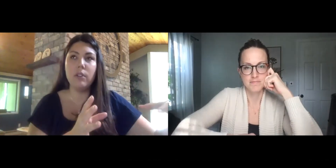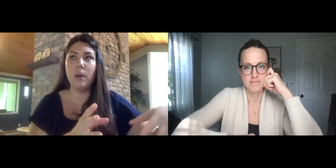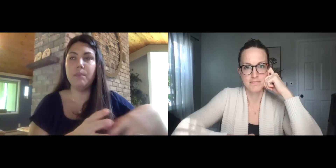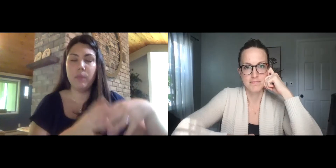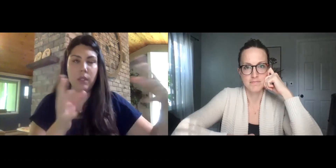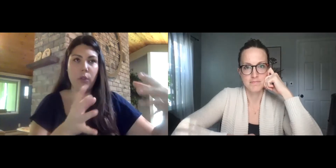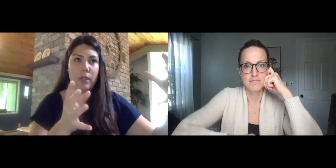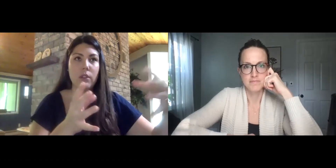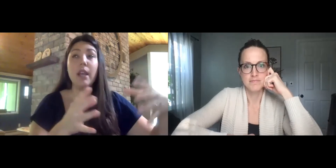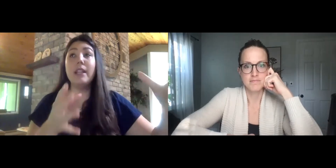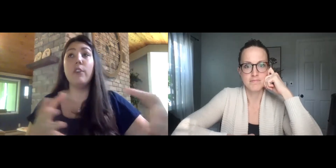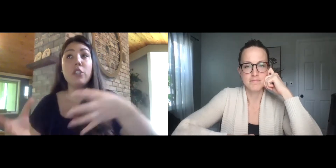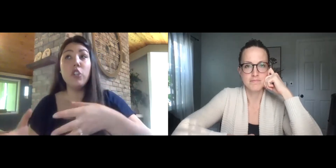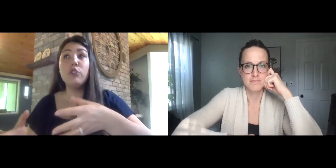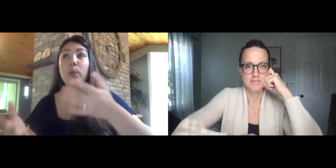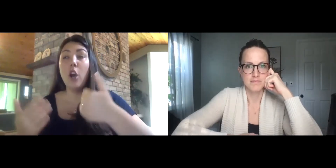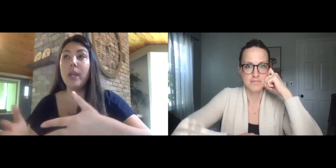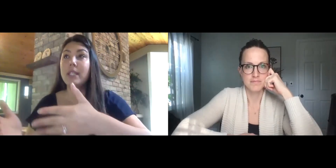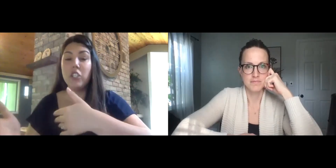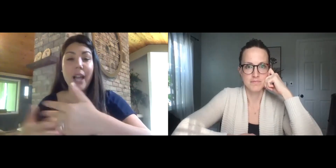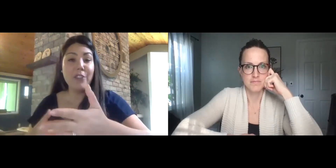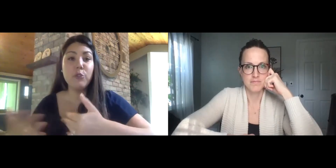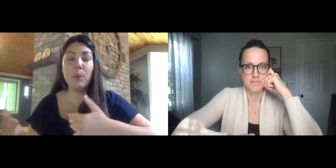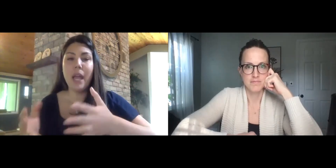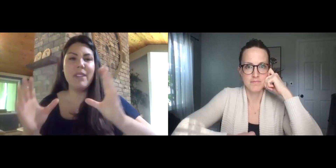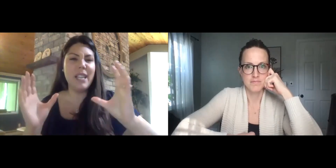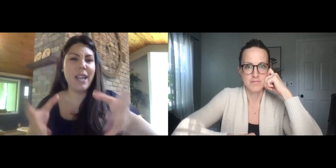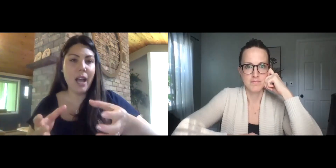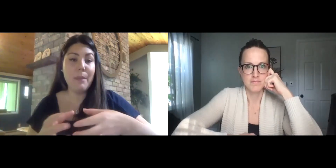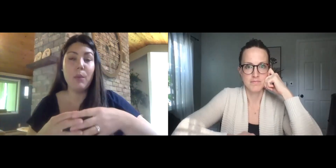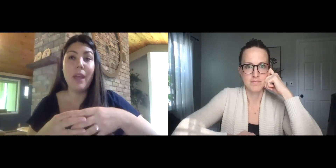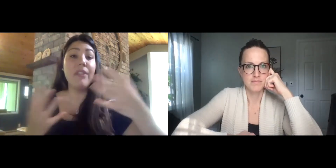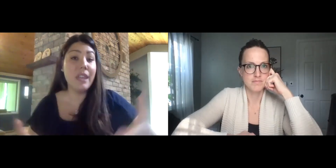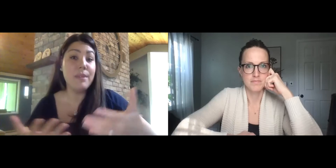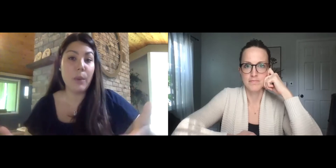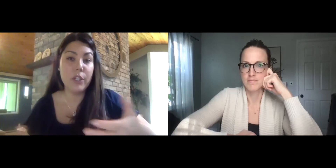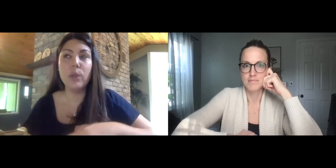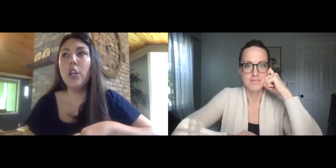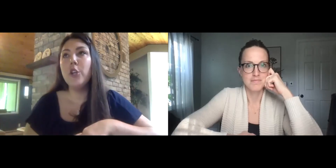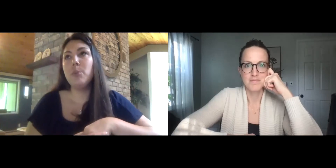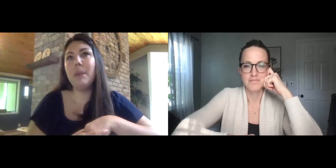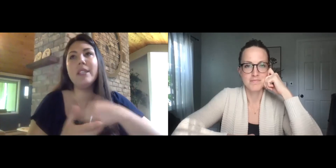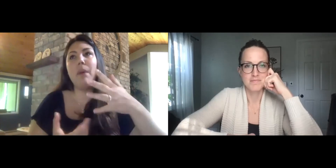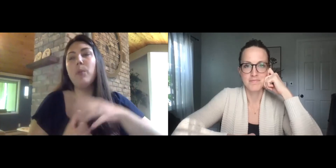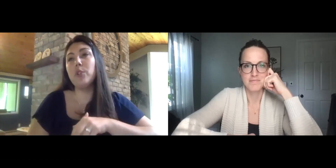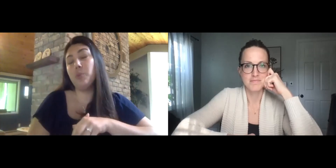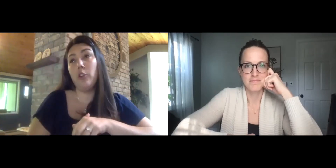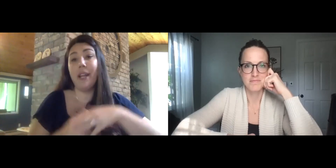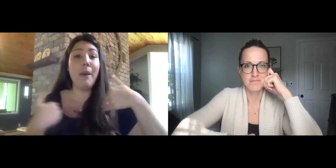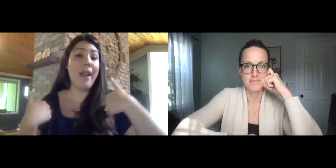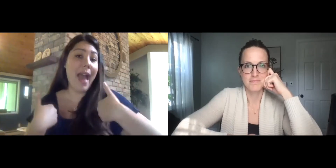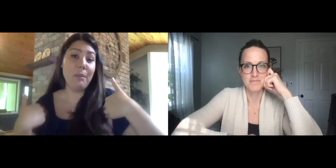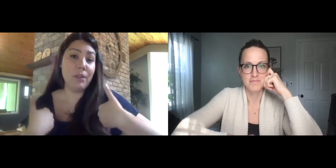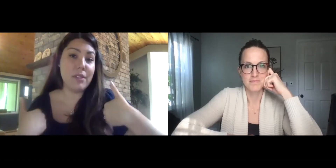adults. As far as the children, we go into each classroom and we have a set time and we have themes that we do. So maybe this month we're